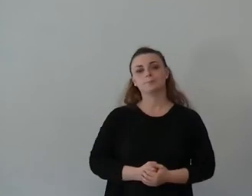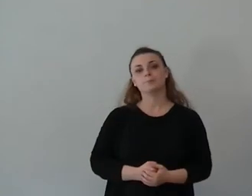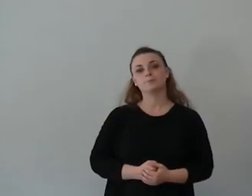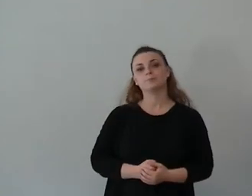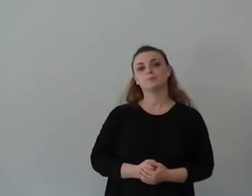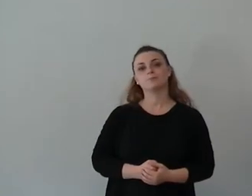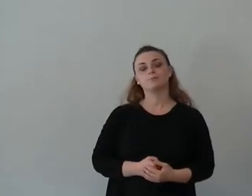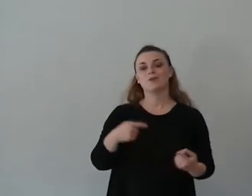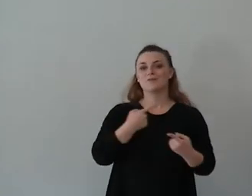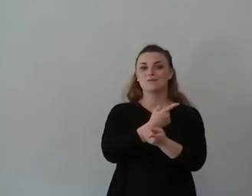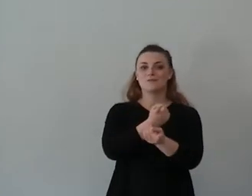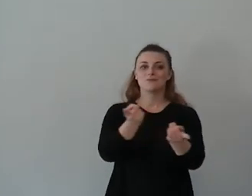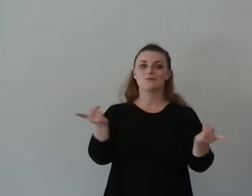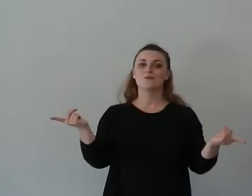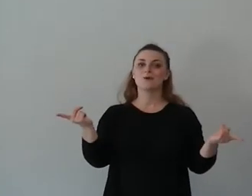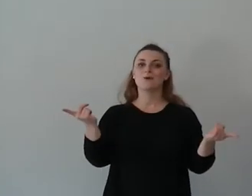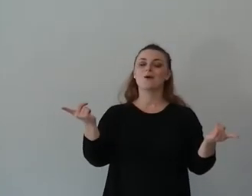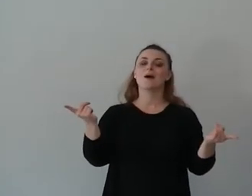siete tutti capaci di servire Dio.